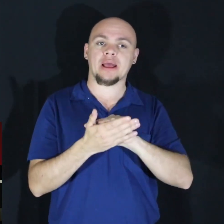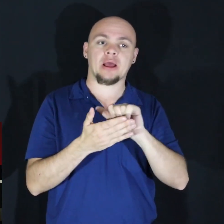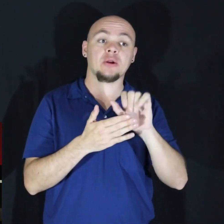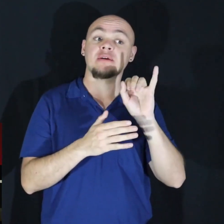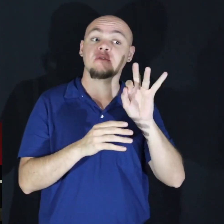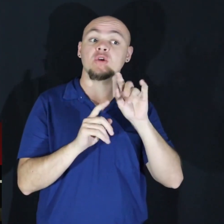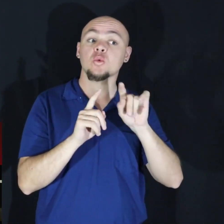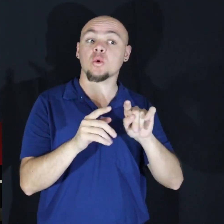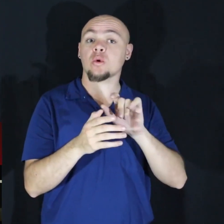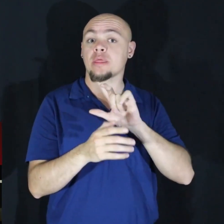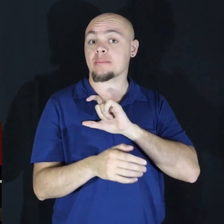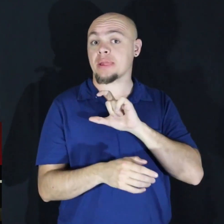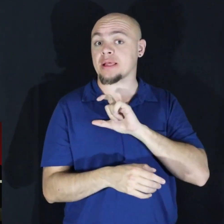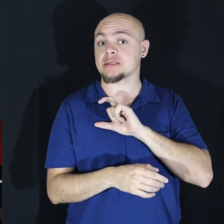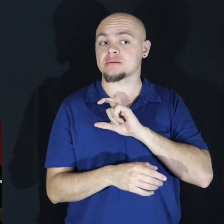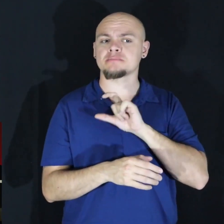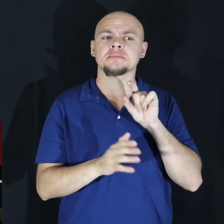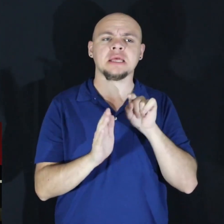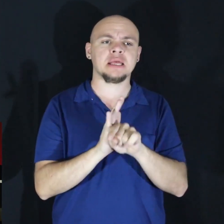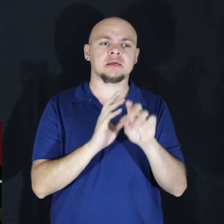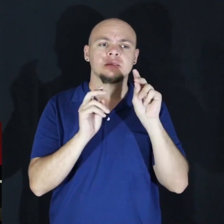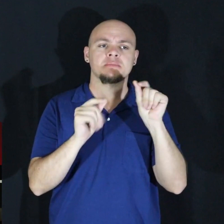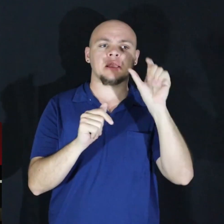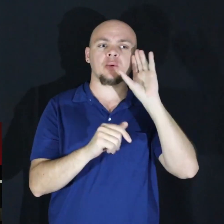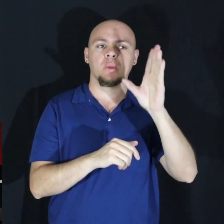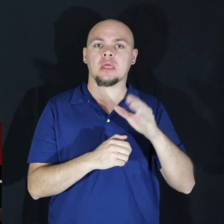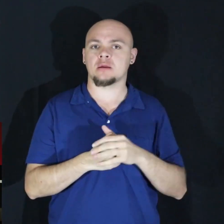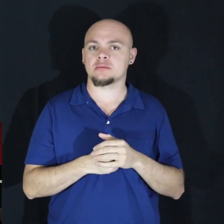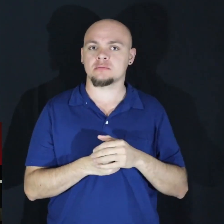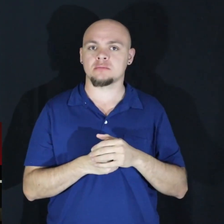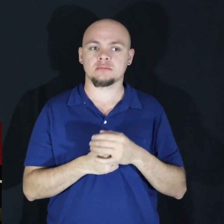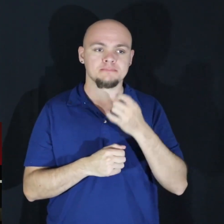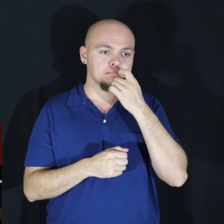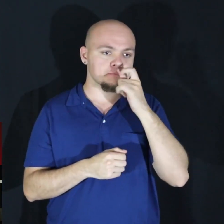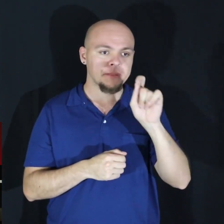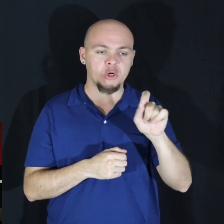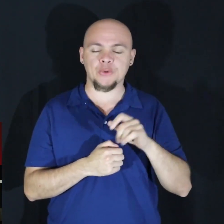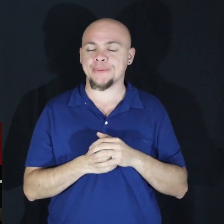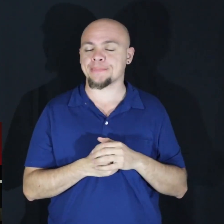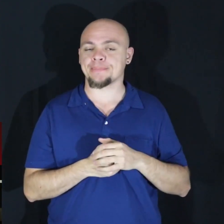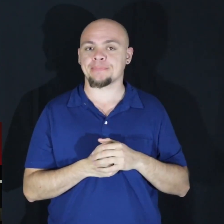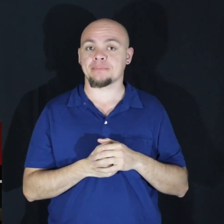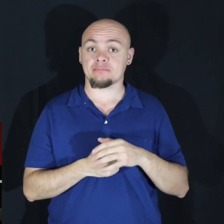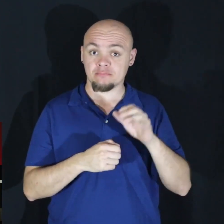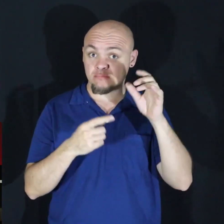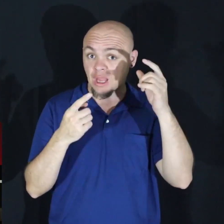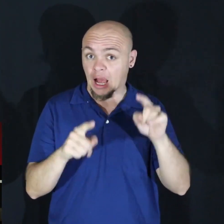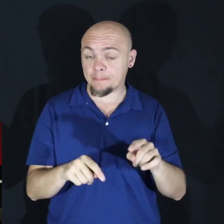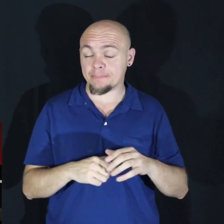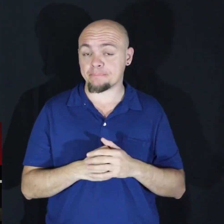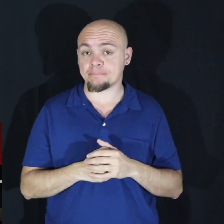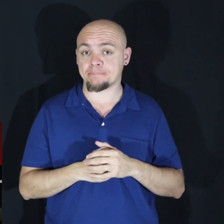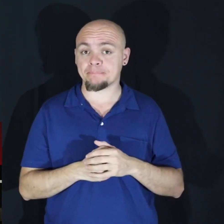to the police, she'll be killed immediately." The end. That actually happened.